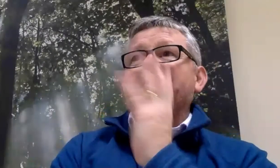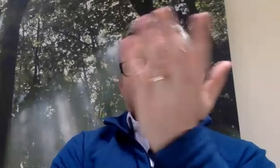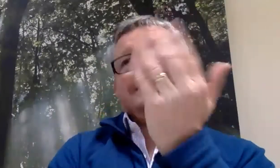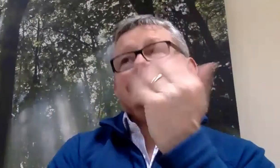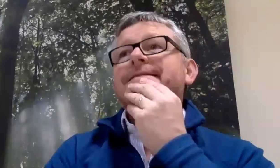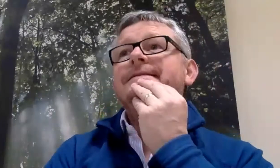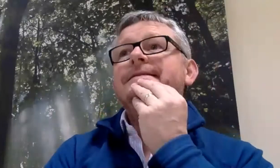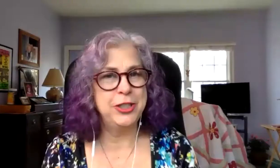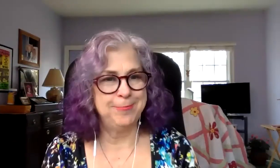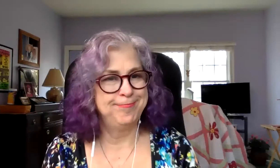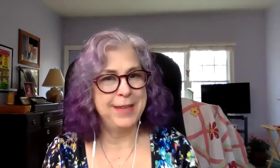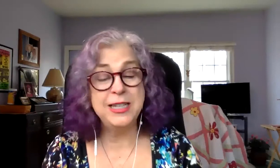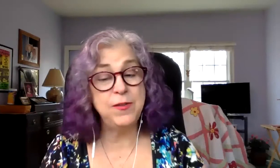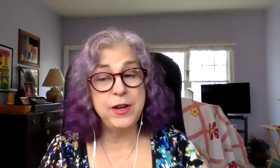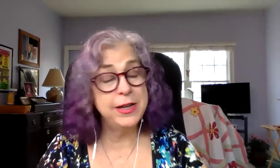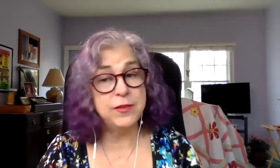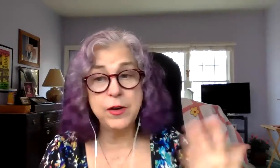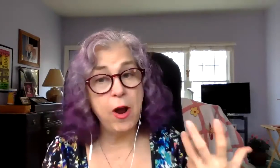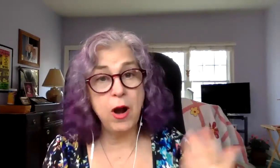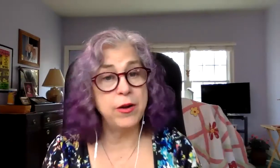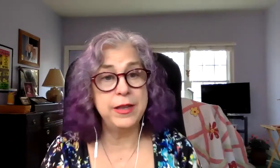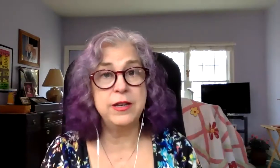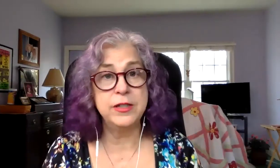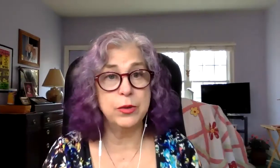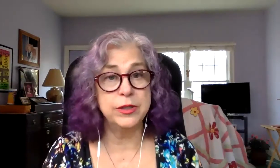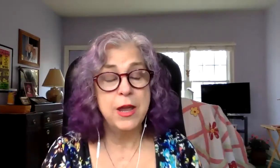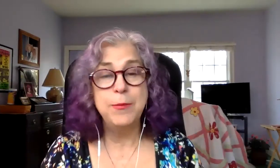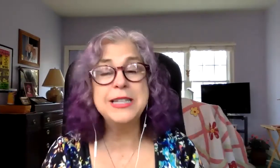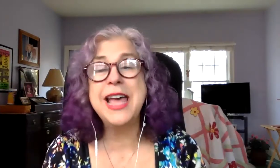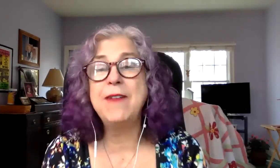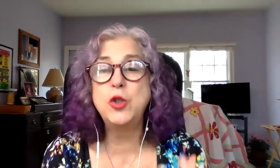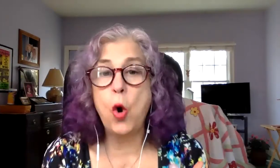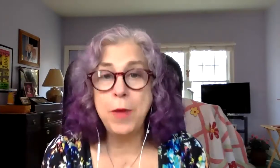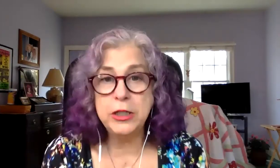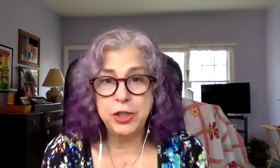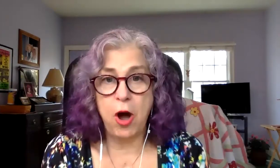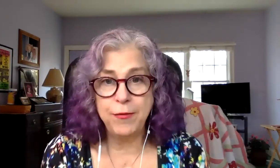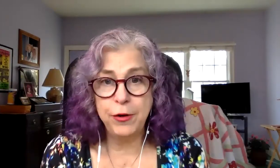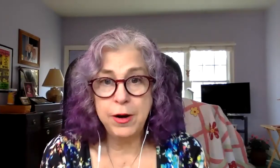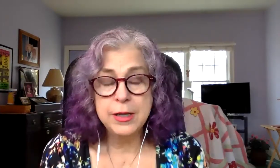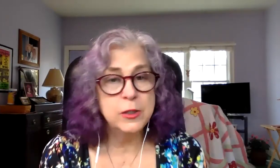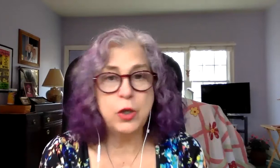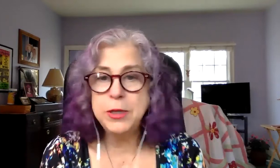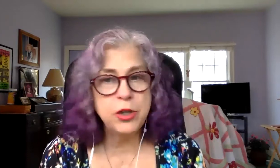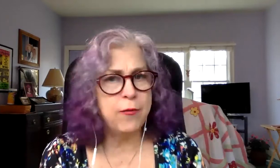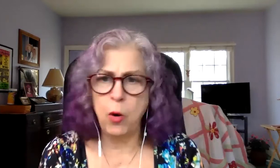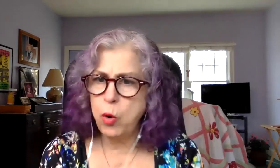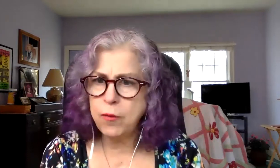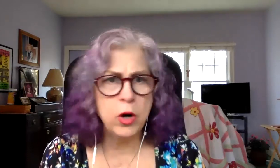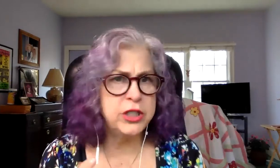But I perceive it's not much. And it's very hard on the individuals because they have so much to offer. So much stuff for our workforce,